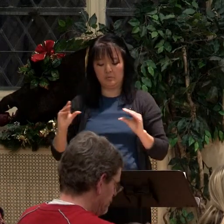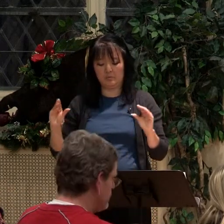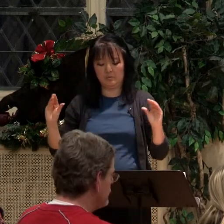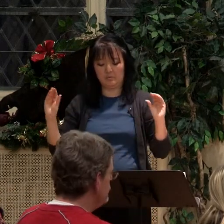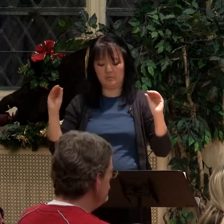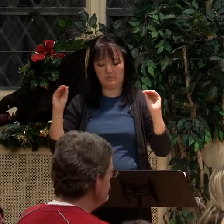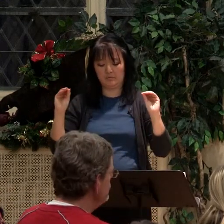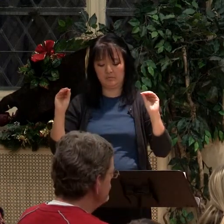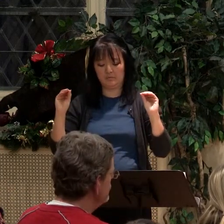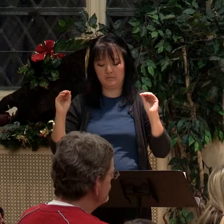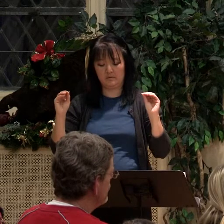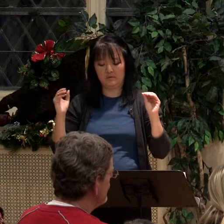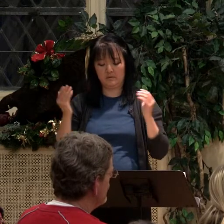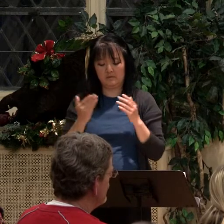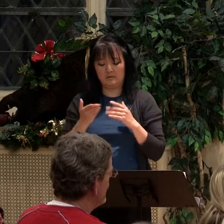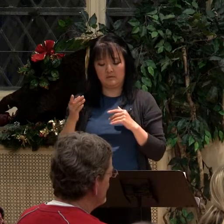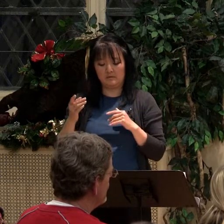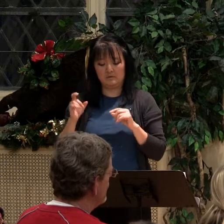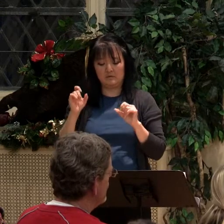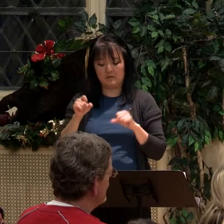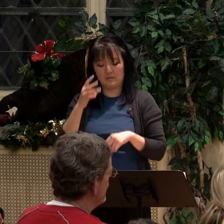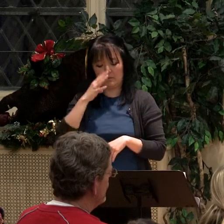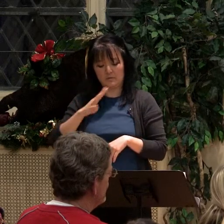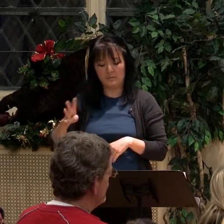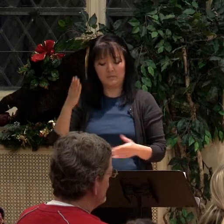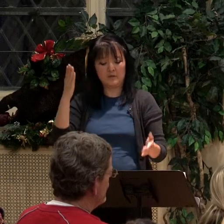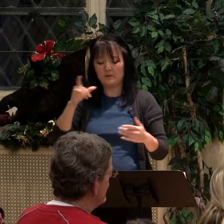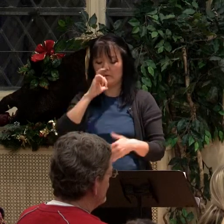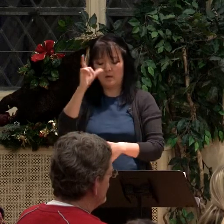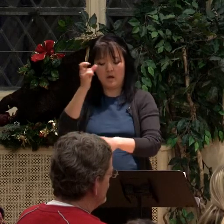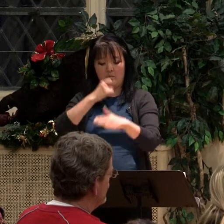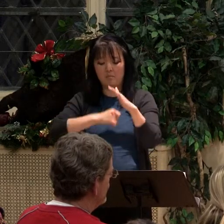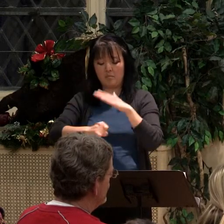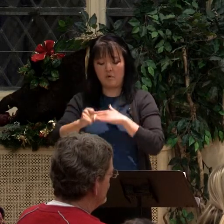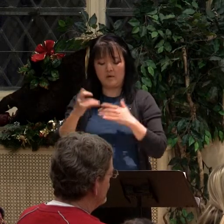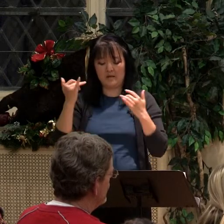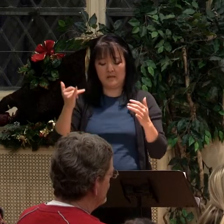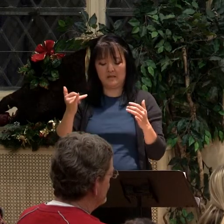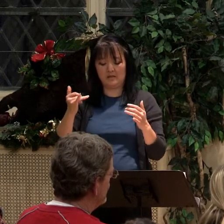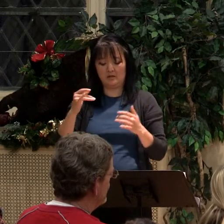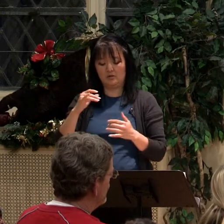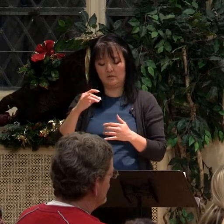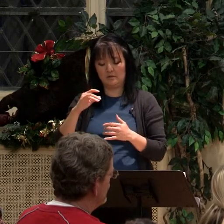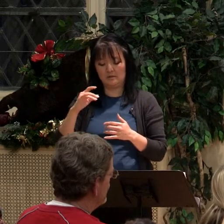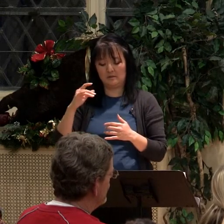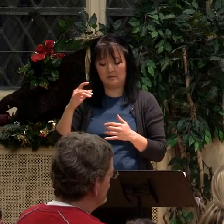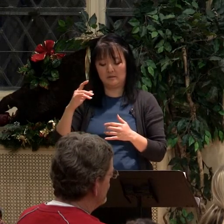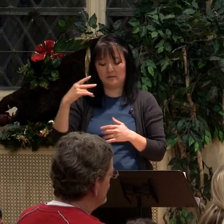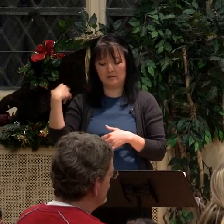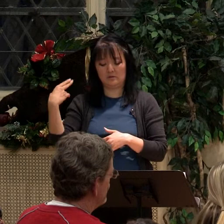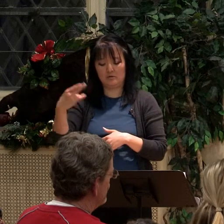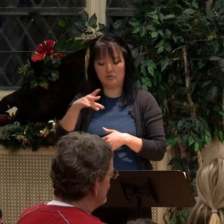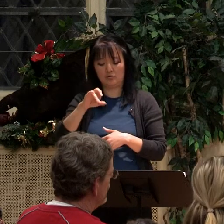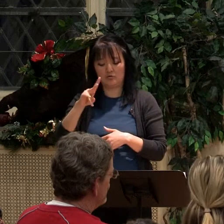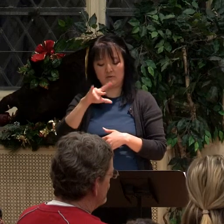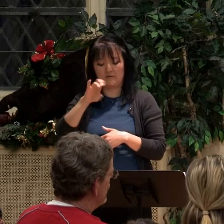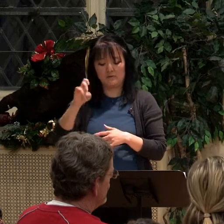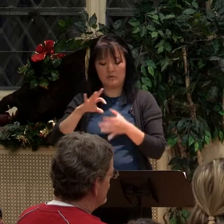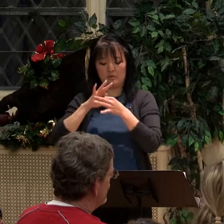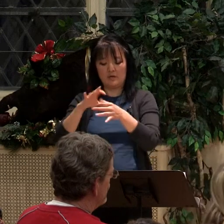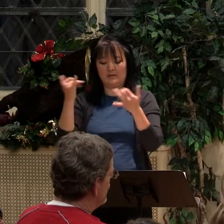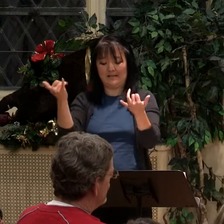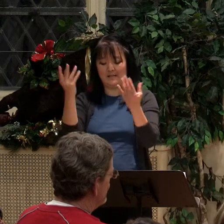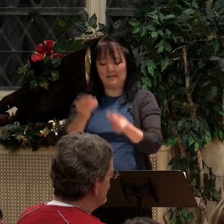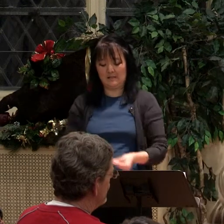can ignore. You may not have been born in this astronomical crevice, but you belong to the everlasting slumber of this